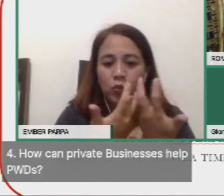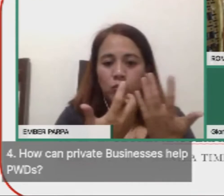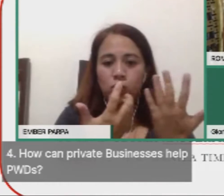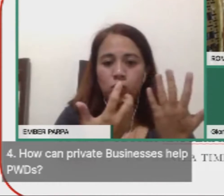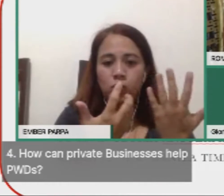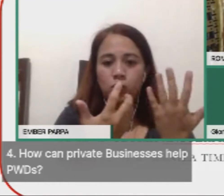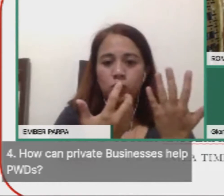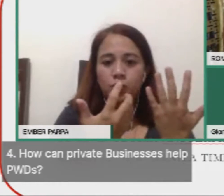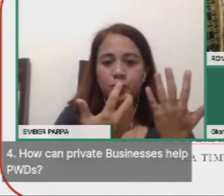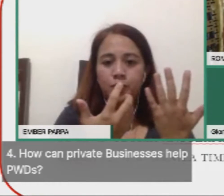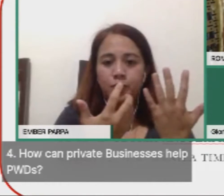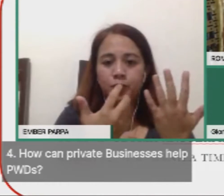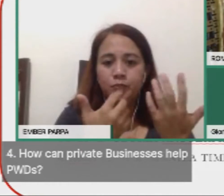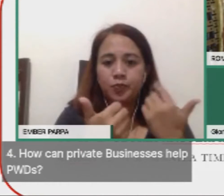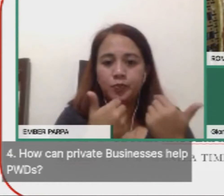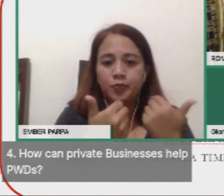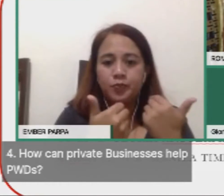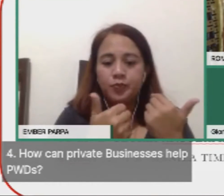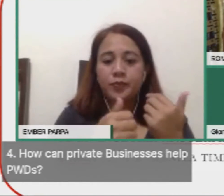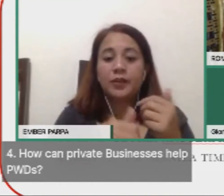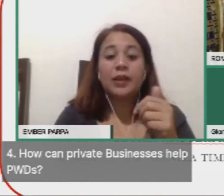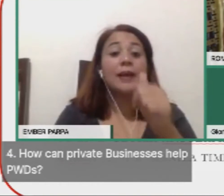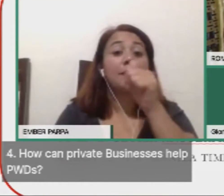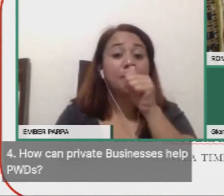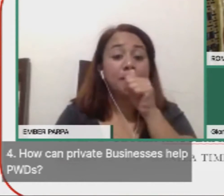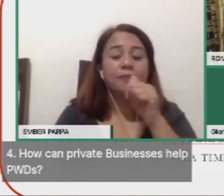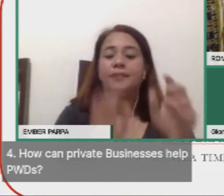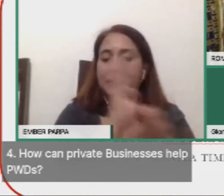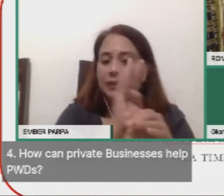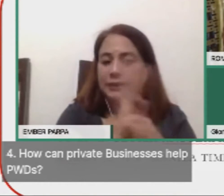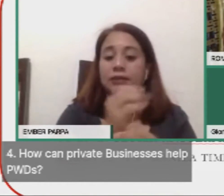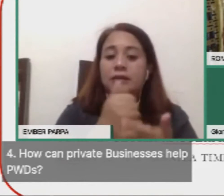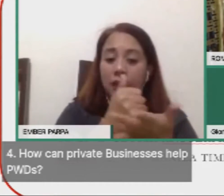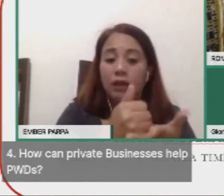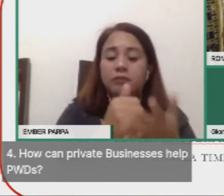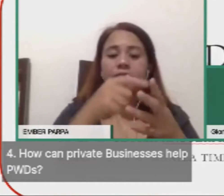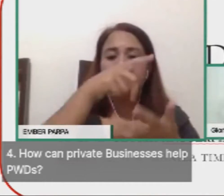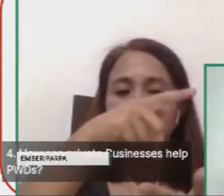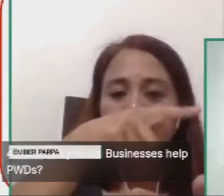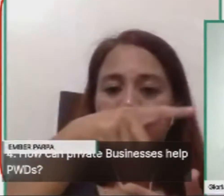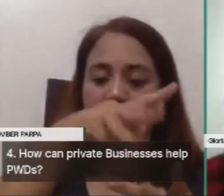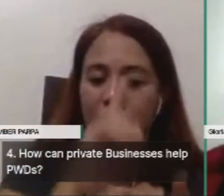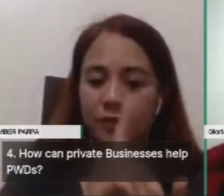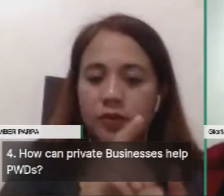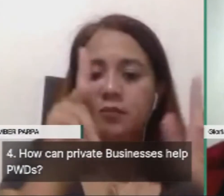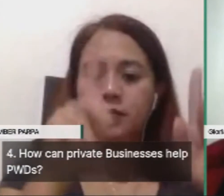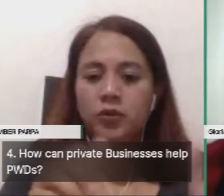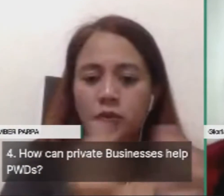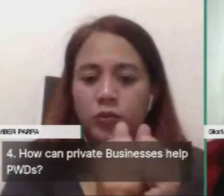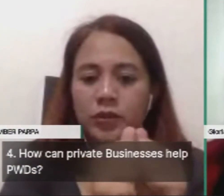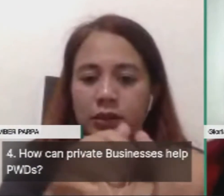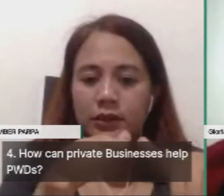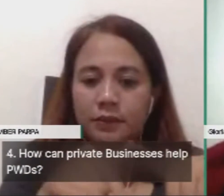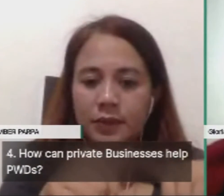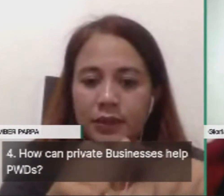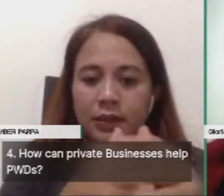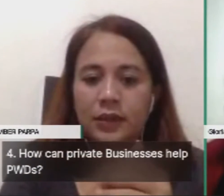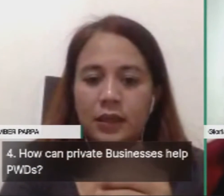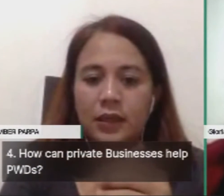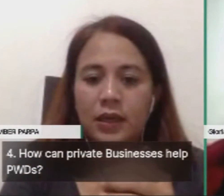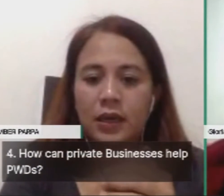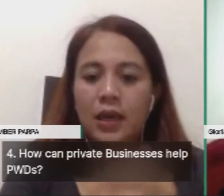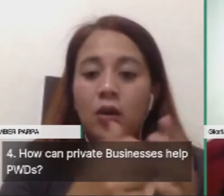The private businesses can help PWDs, the persons with persons with disabilities by